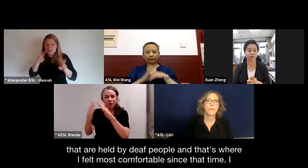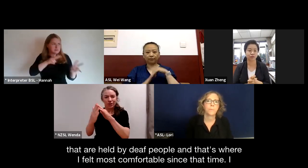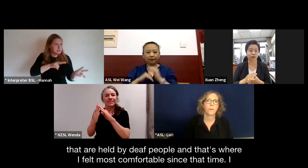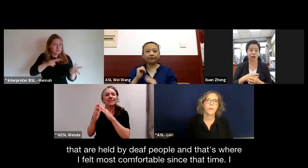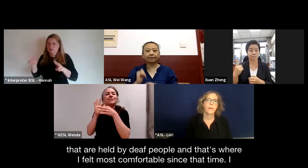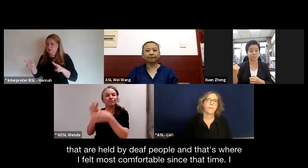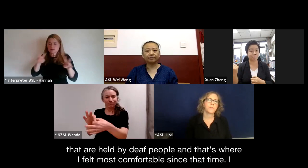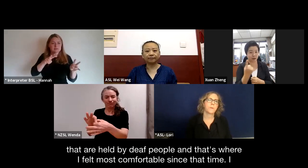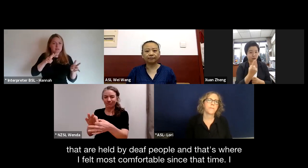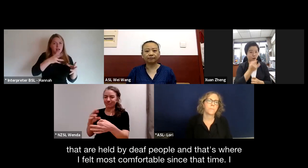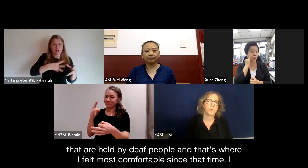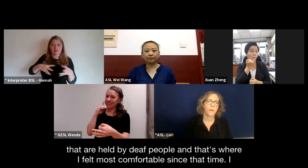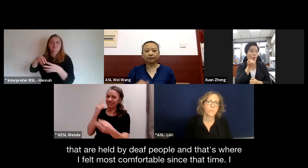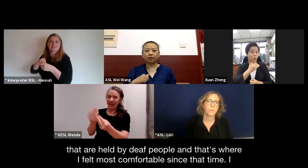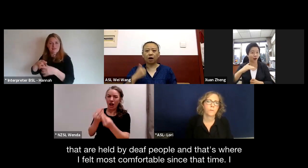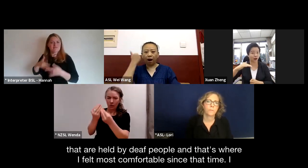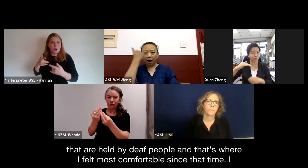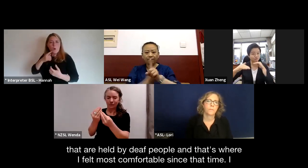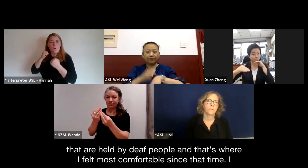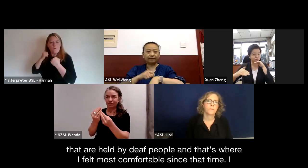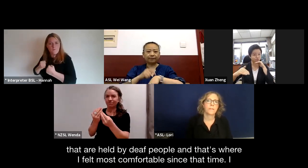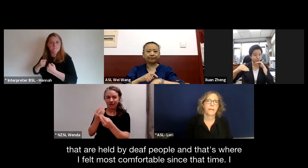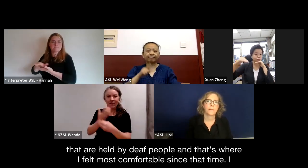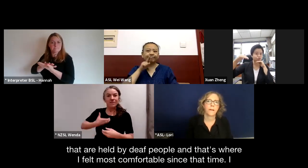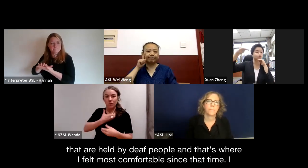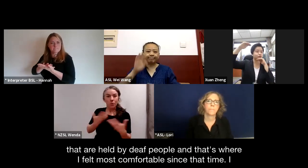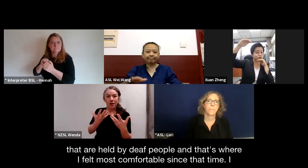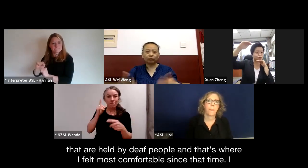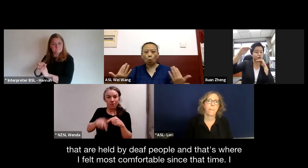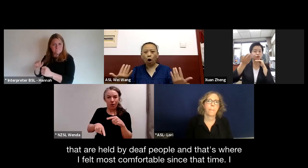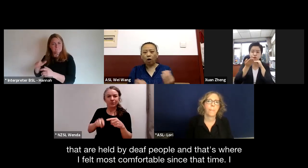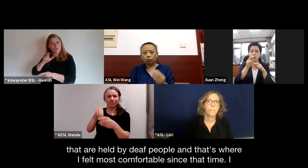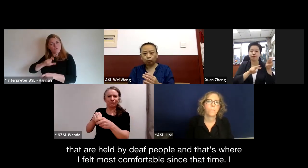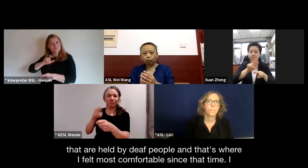by deaf people. And that's where I felt most comfortable since that time.